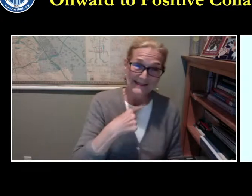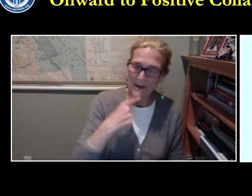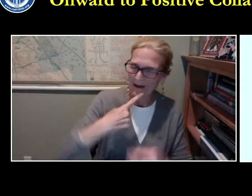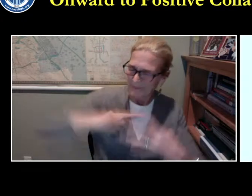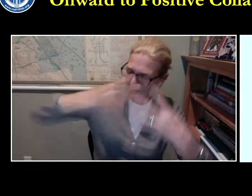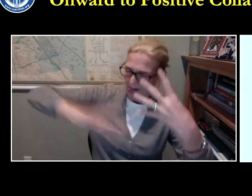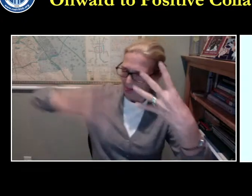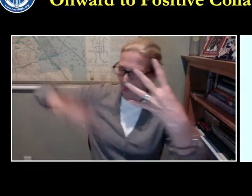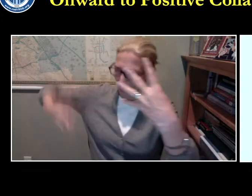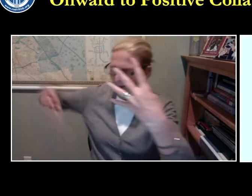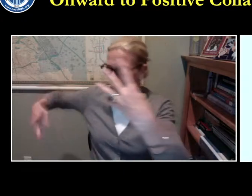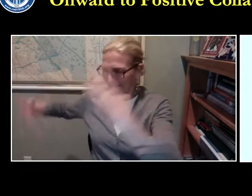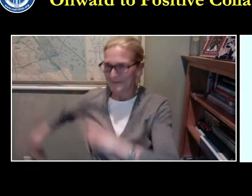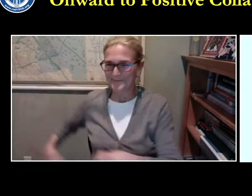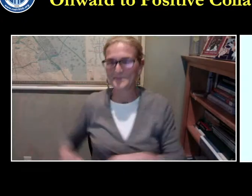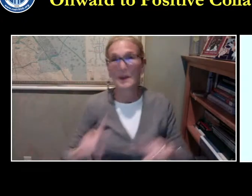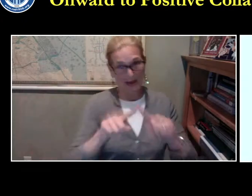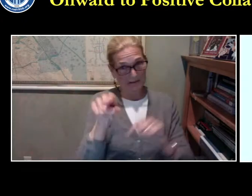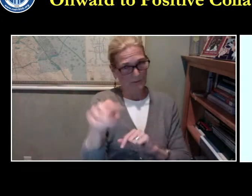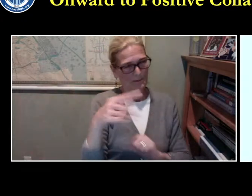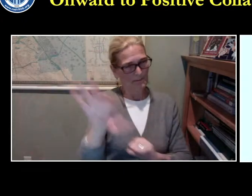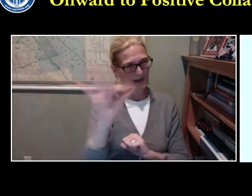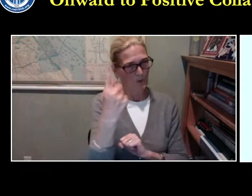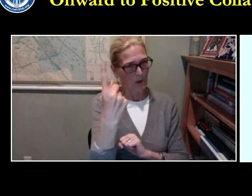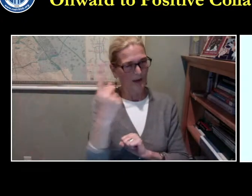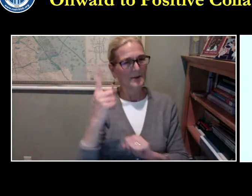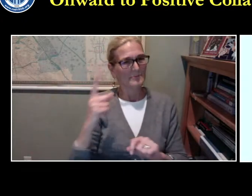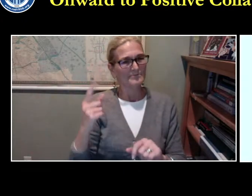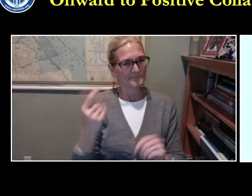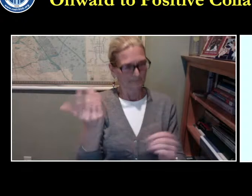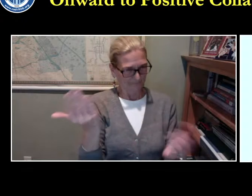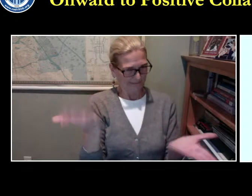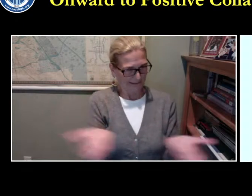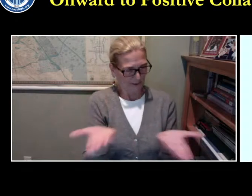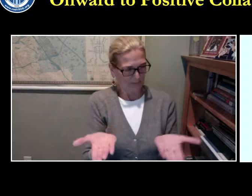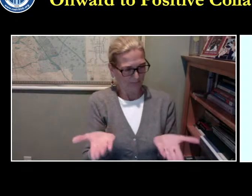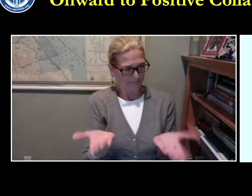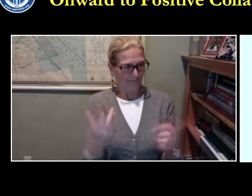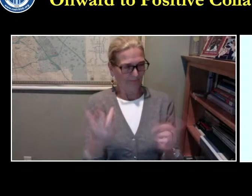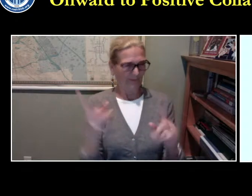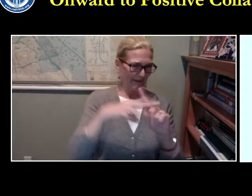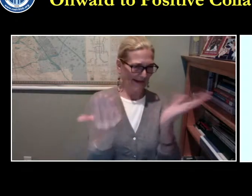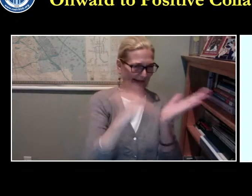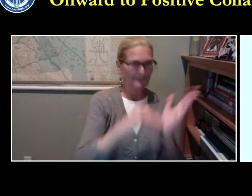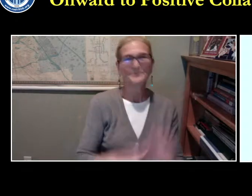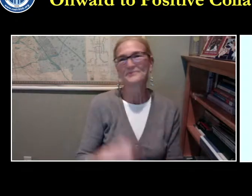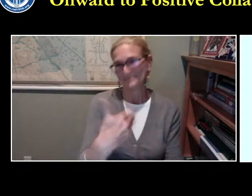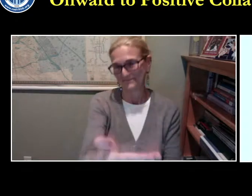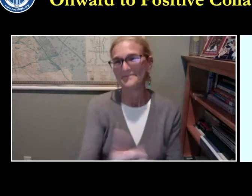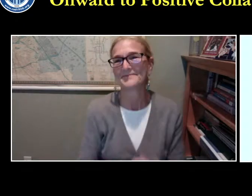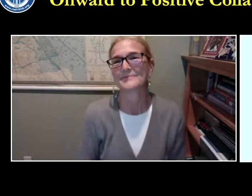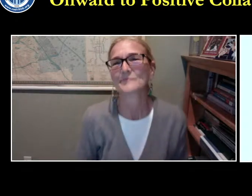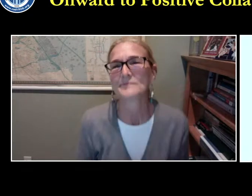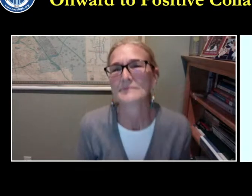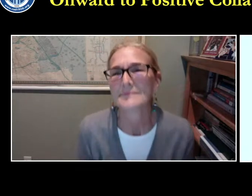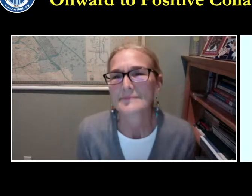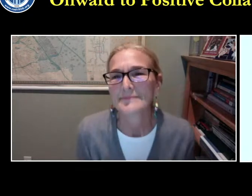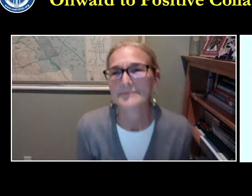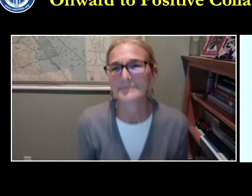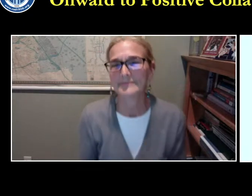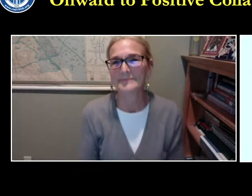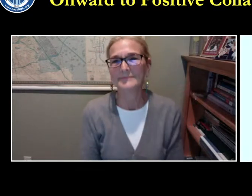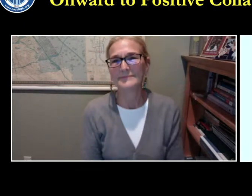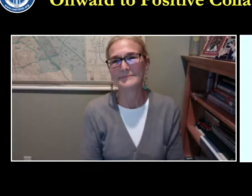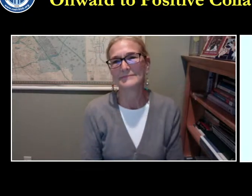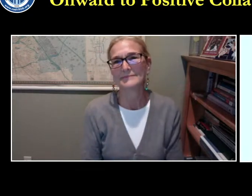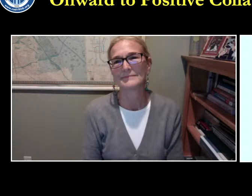So I wanted to point out a principle specifically. Again, there are pages and pages of principles and ideals, but this is one that I wanted that I